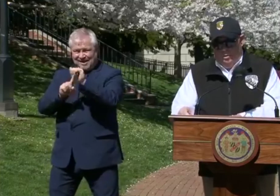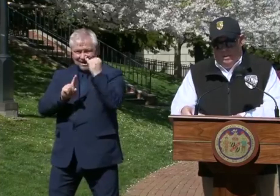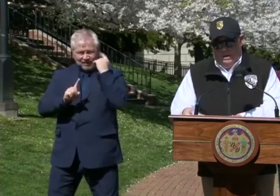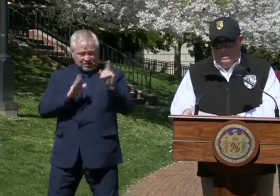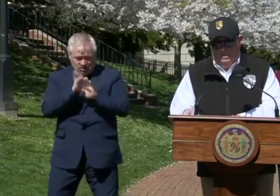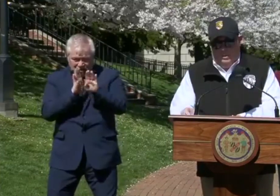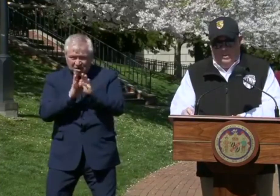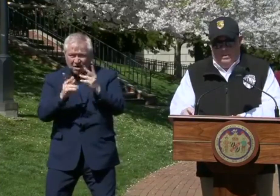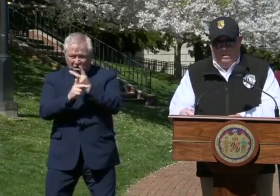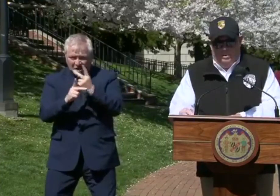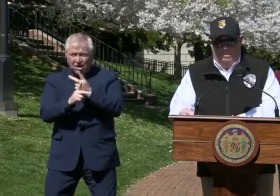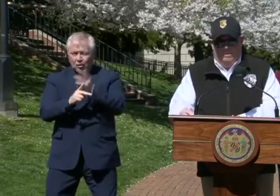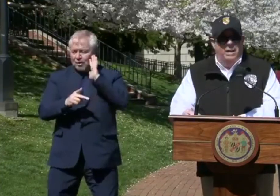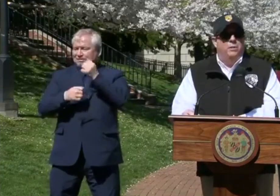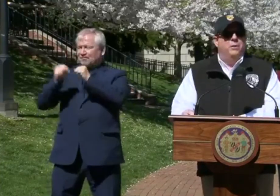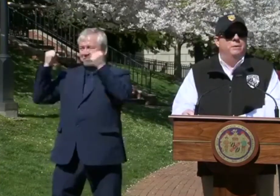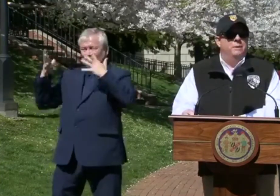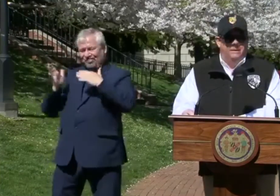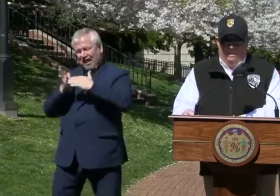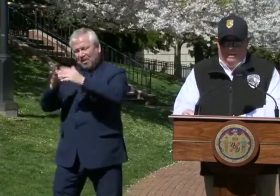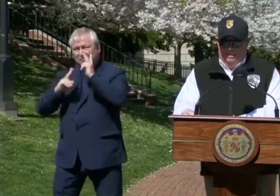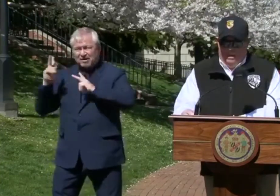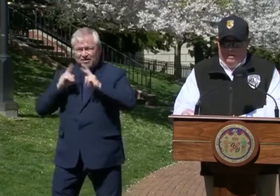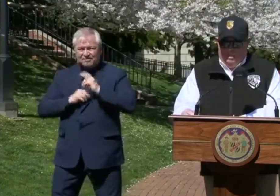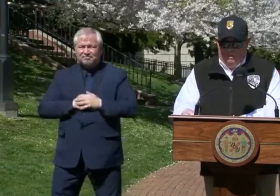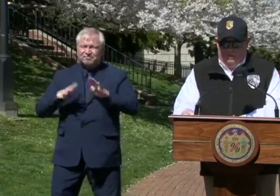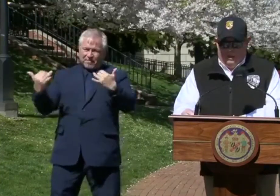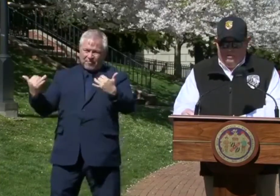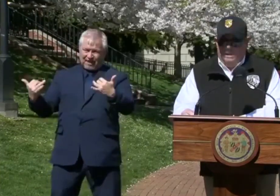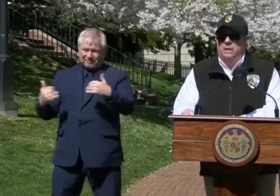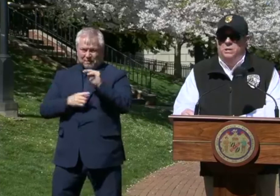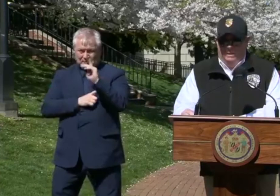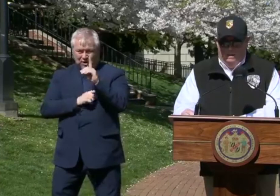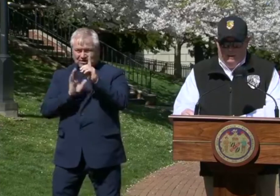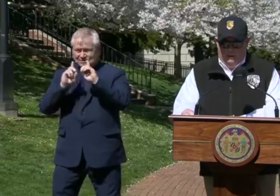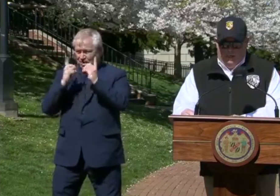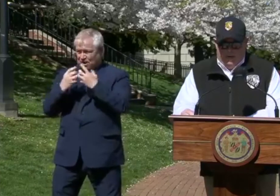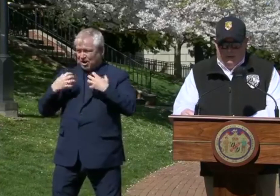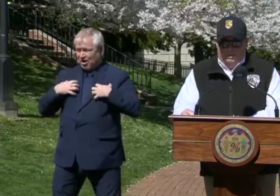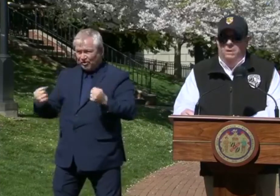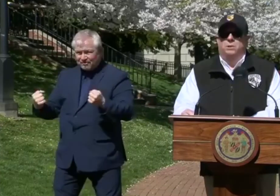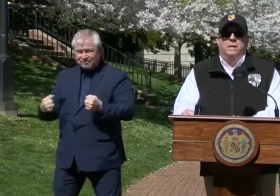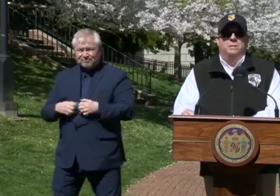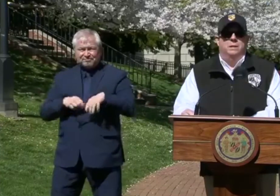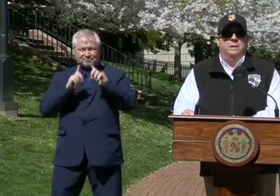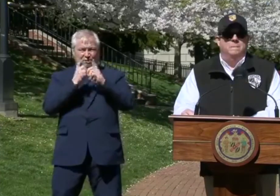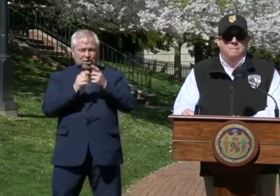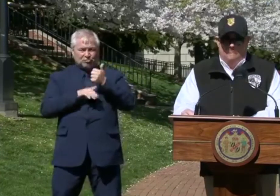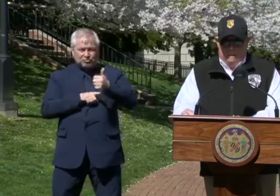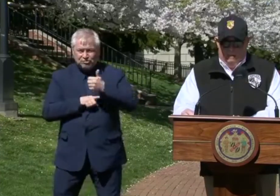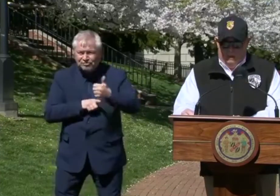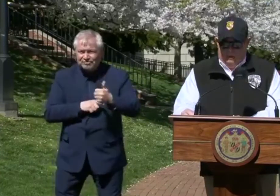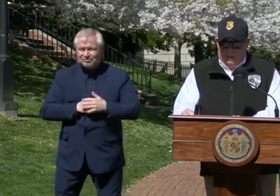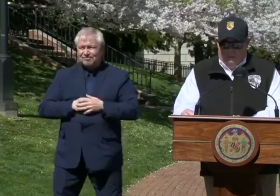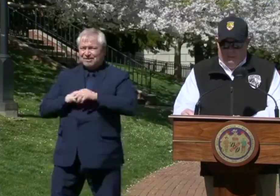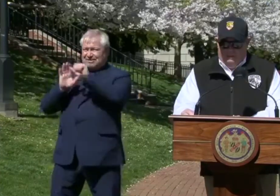in coordination with the Maryland Department of Health, the Maryland Department of Transportation, State Highway Administration,